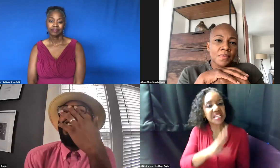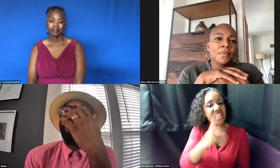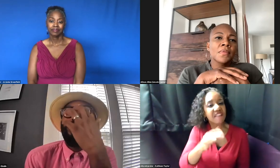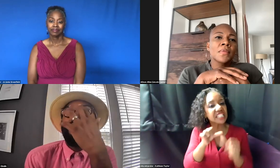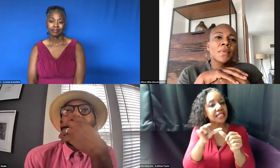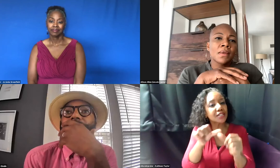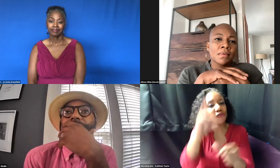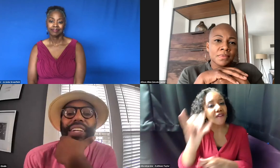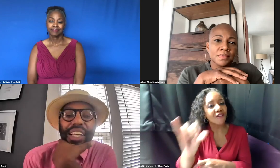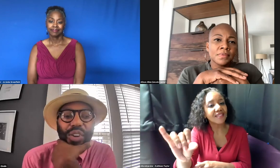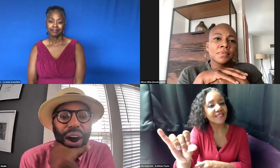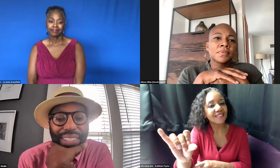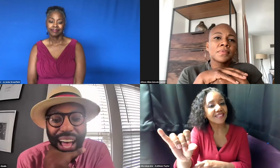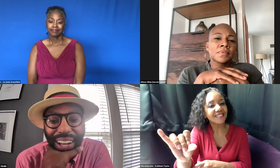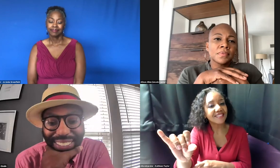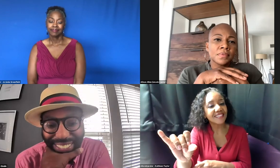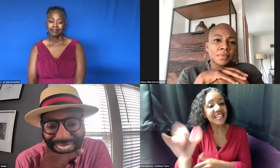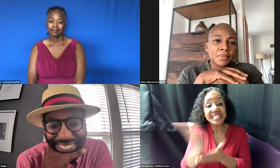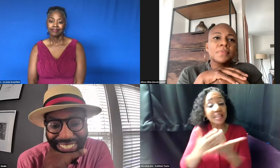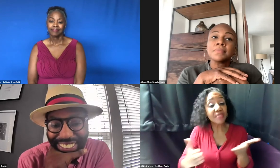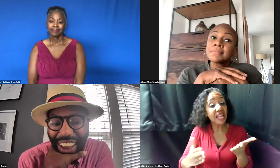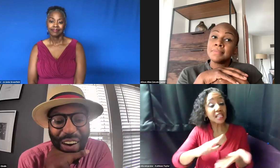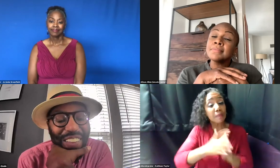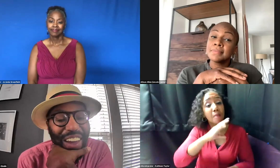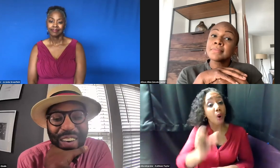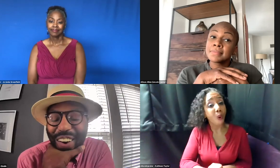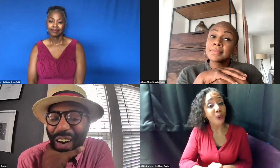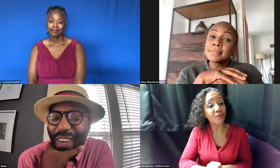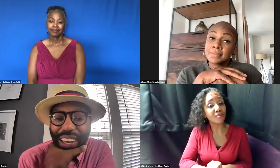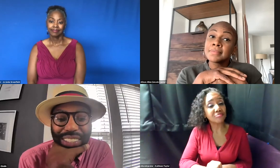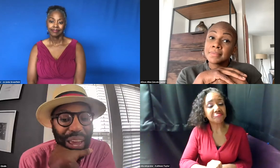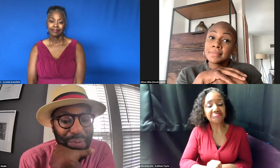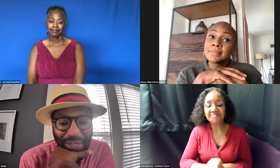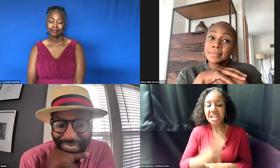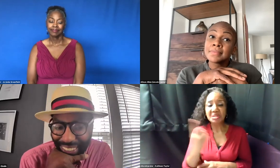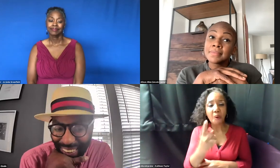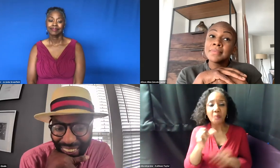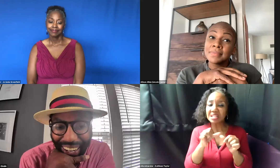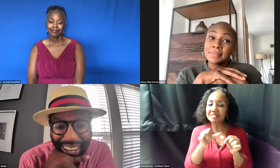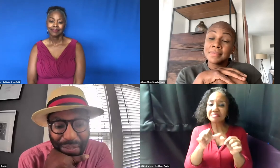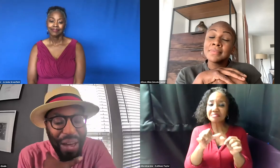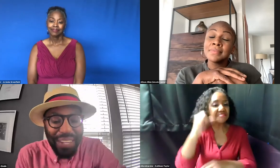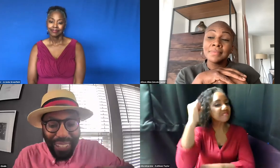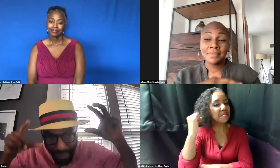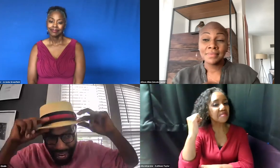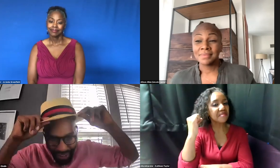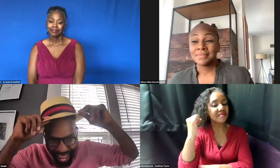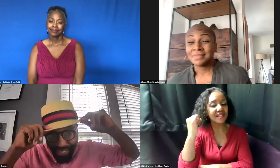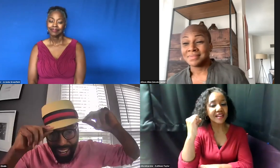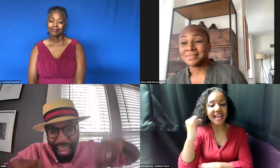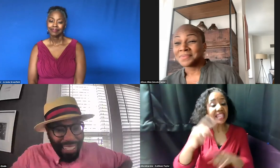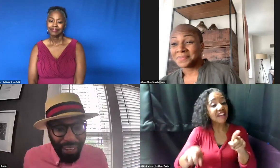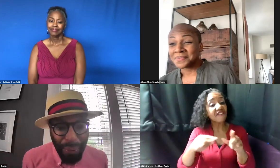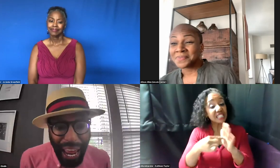like certain things don't go out of style. They're always staples, you know what I mean? People mm-hmm. ask me about, I love